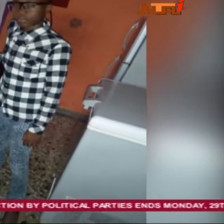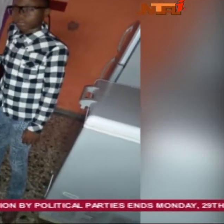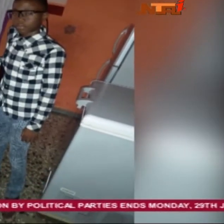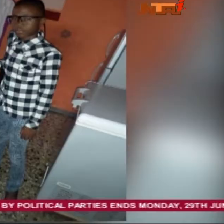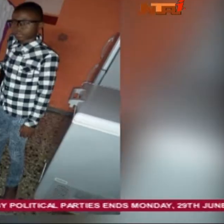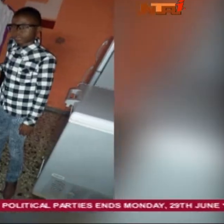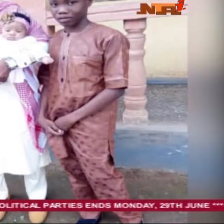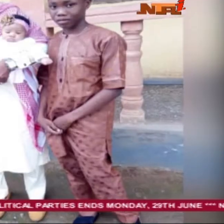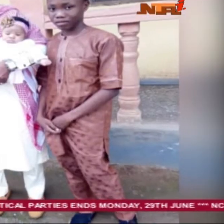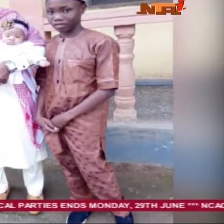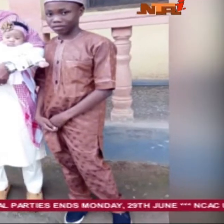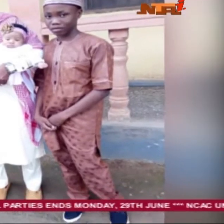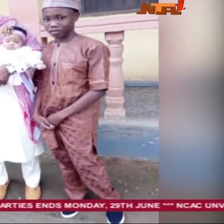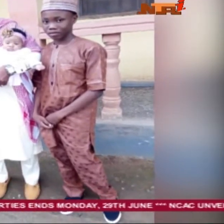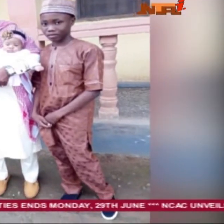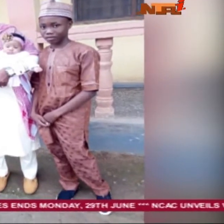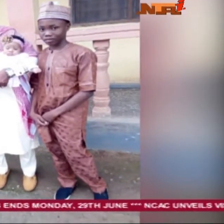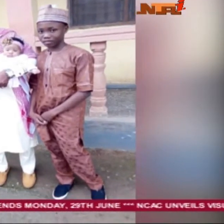and rosy.